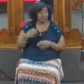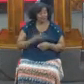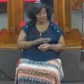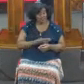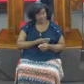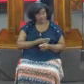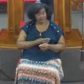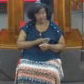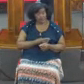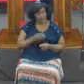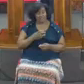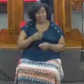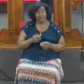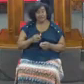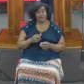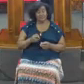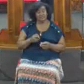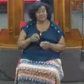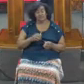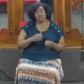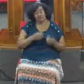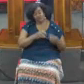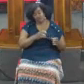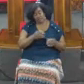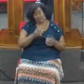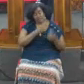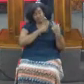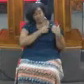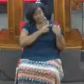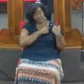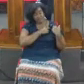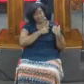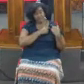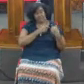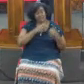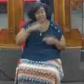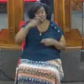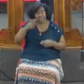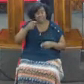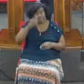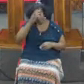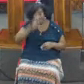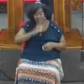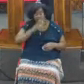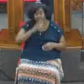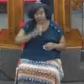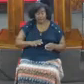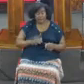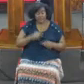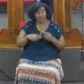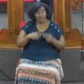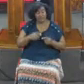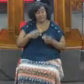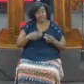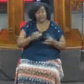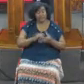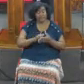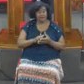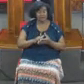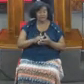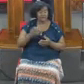Many of us have shrugged our responsibility as it relates to telling men and women about the fact that there's